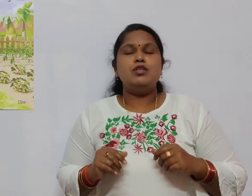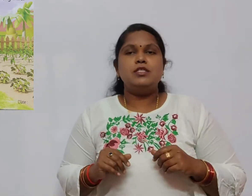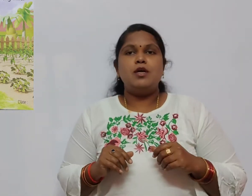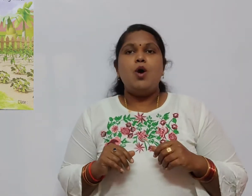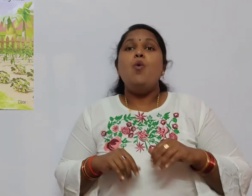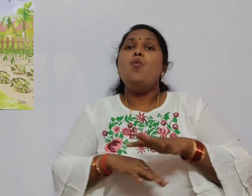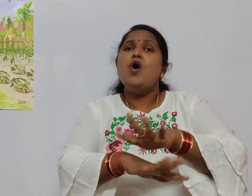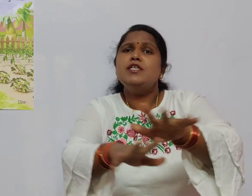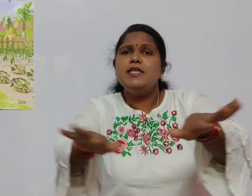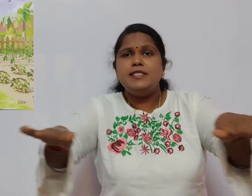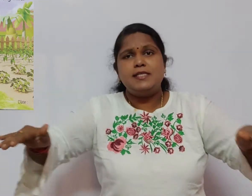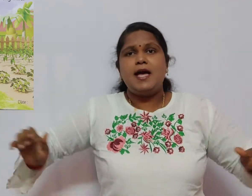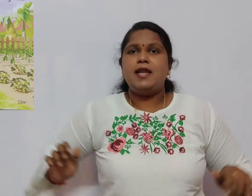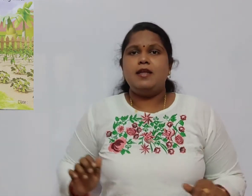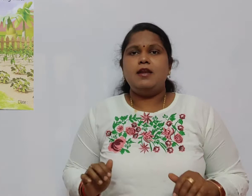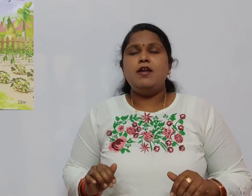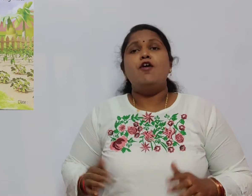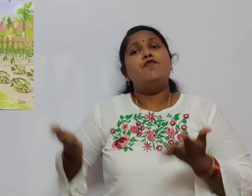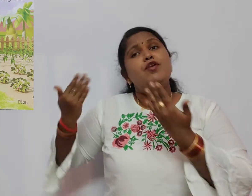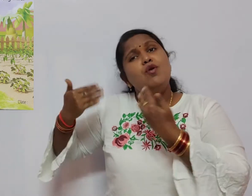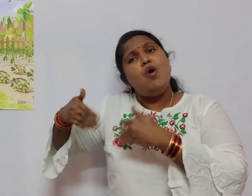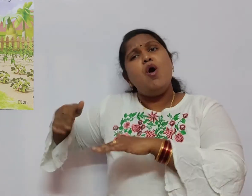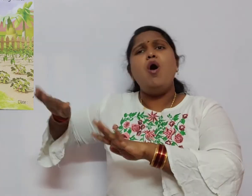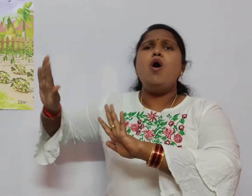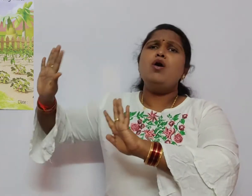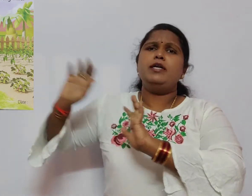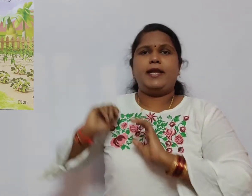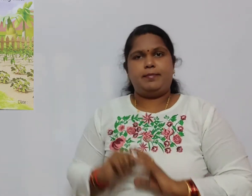not water his garden for a long time.